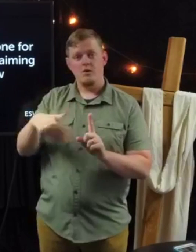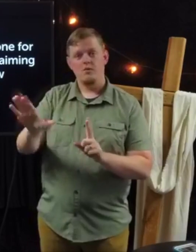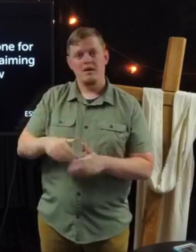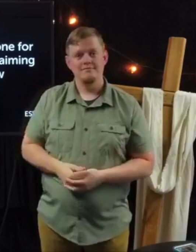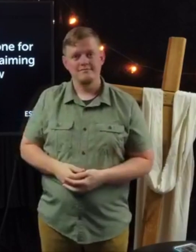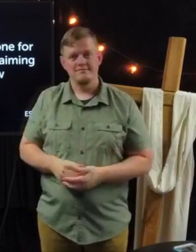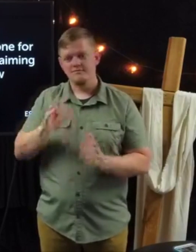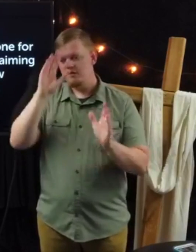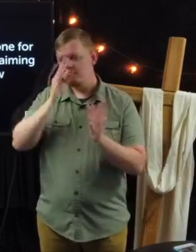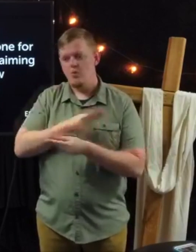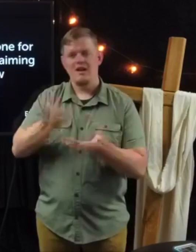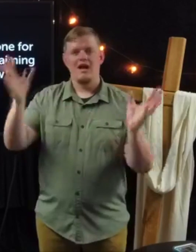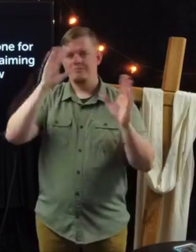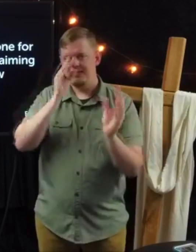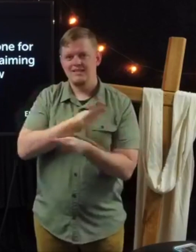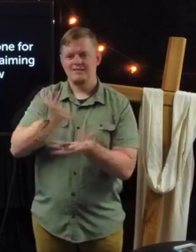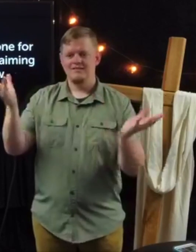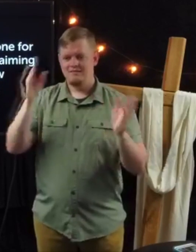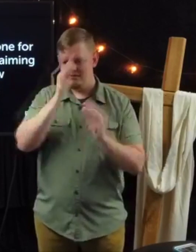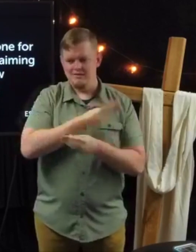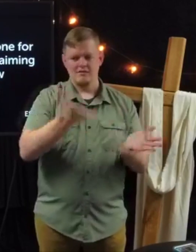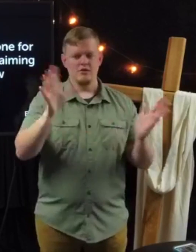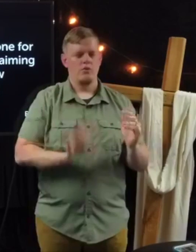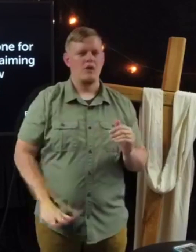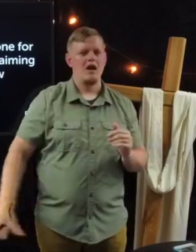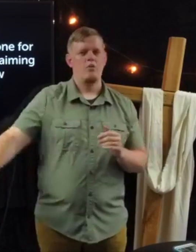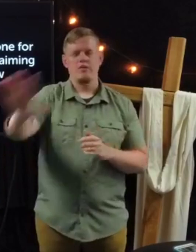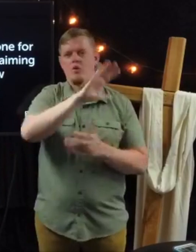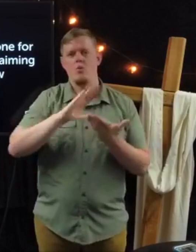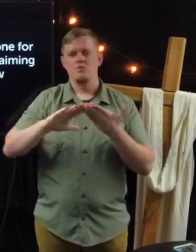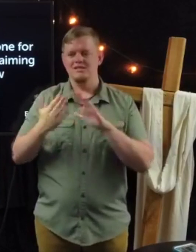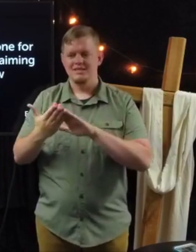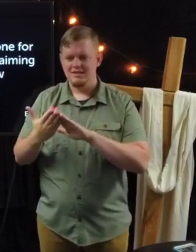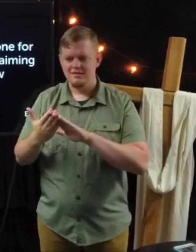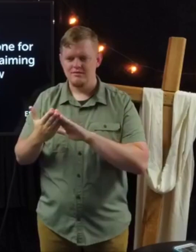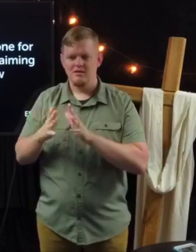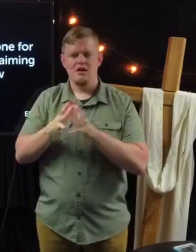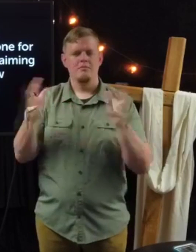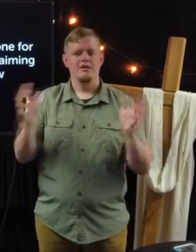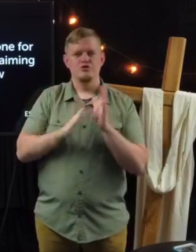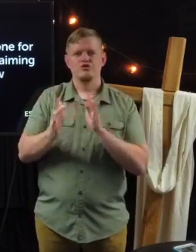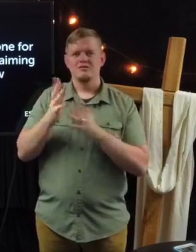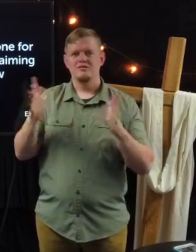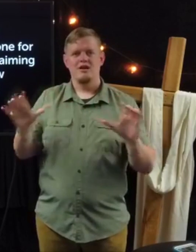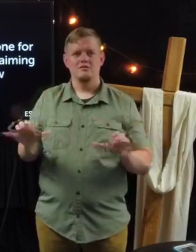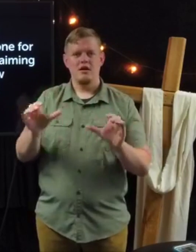And that man went away, proclaiming throughout the whole city how much Jesus had done for